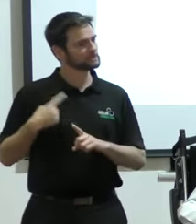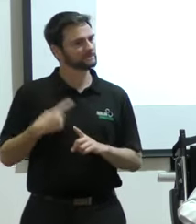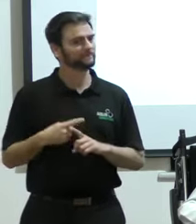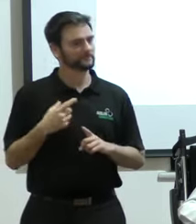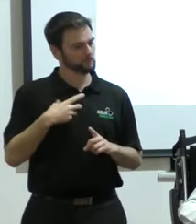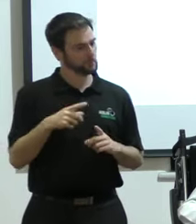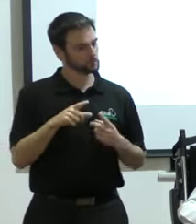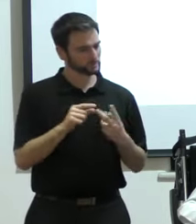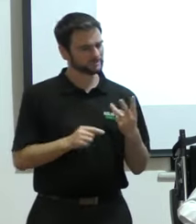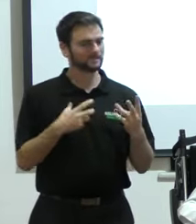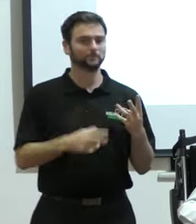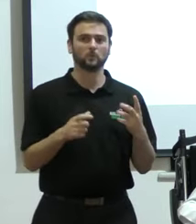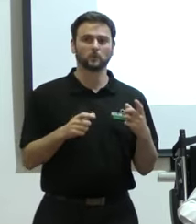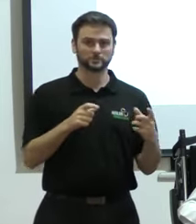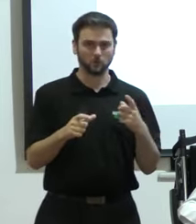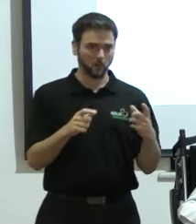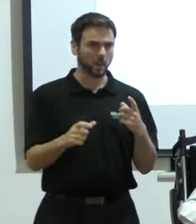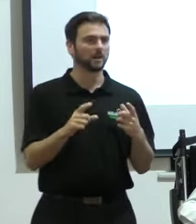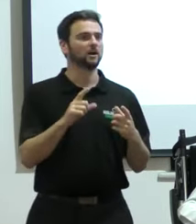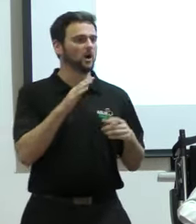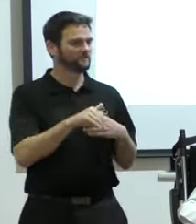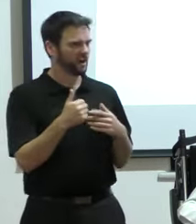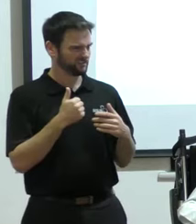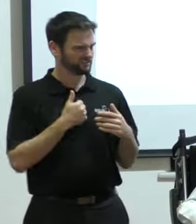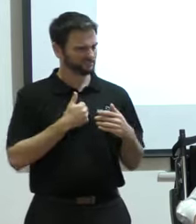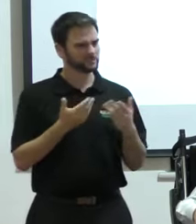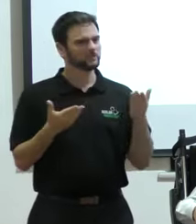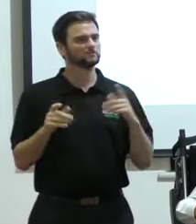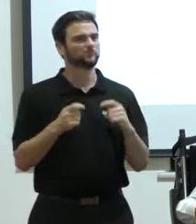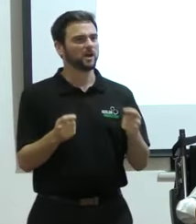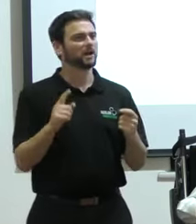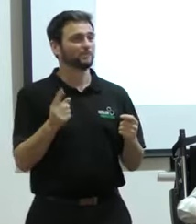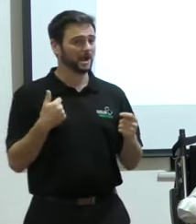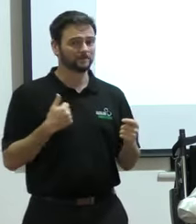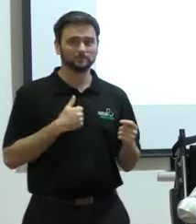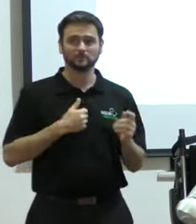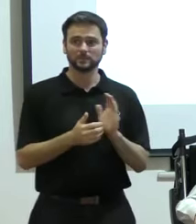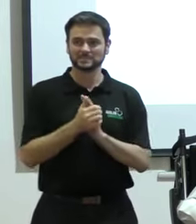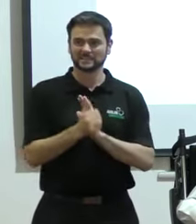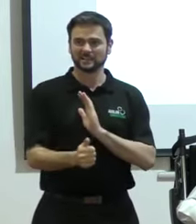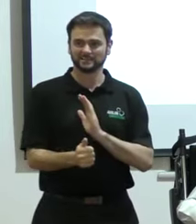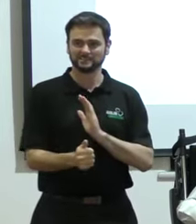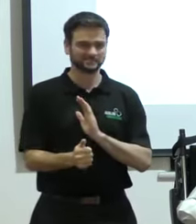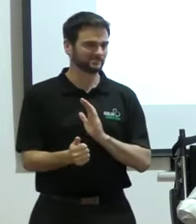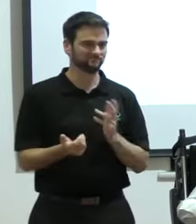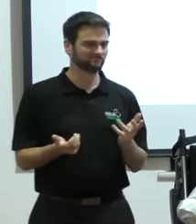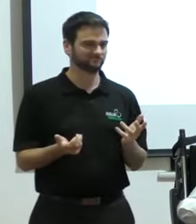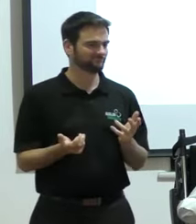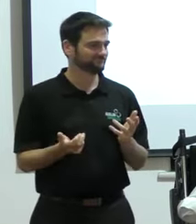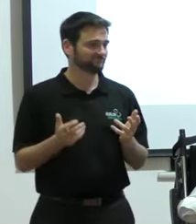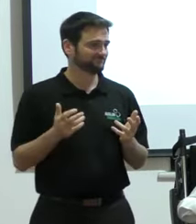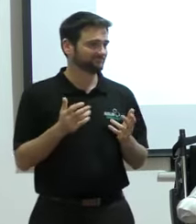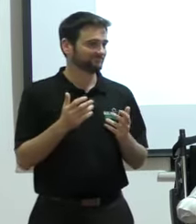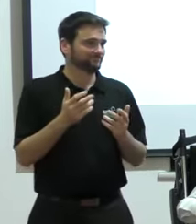choice and control over the providers that they use, but they might not actually have the skills, or might not have the need or the want